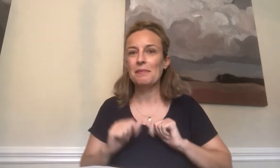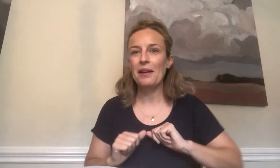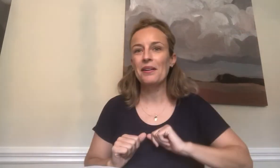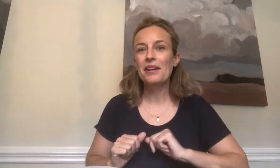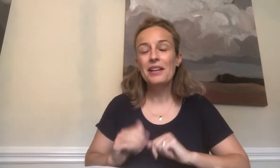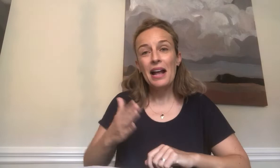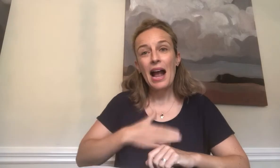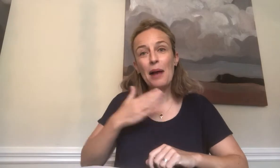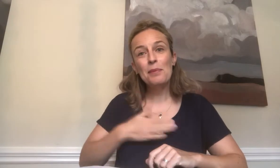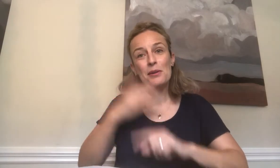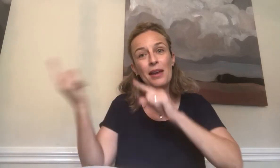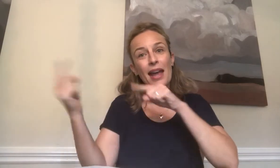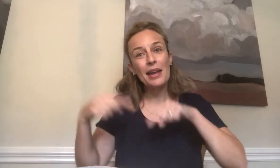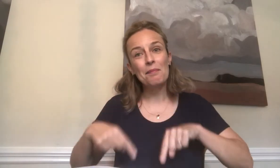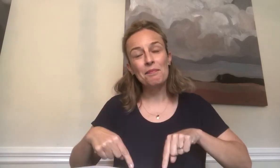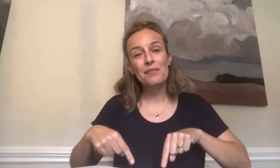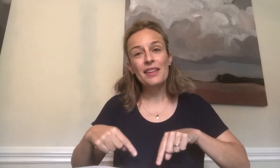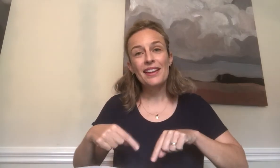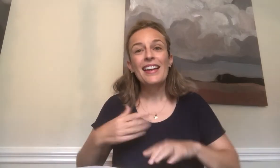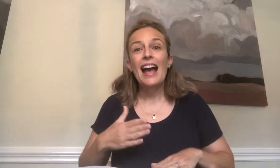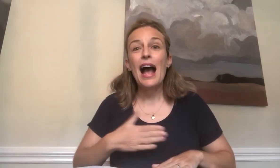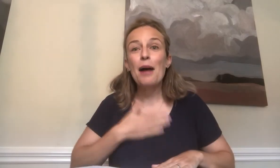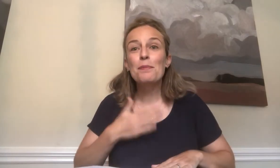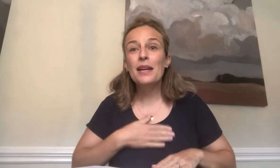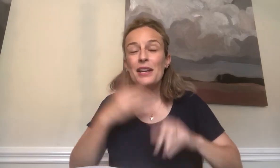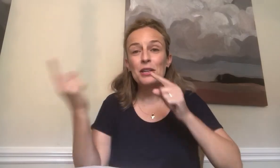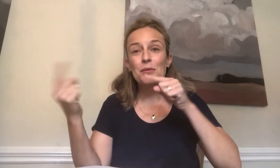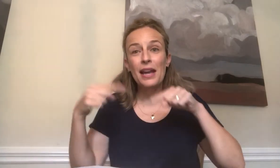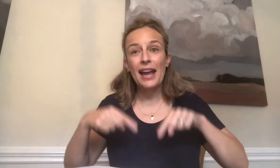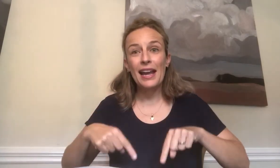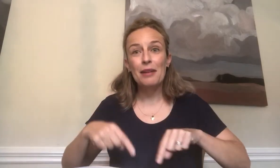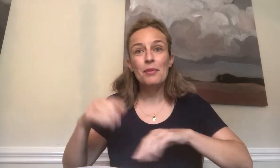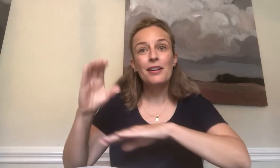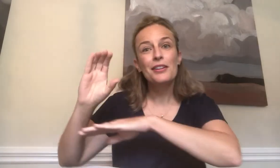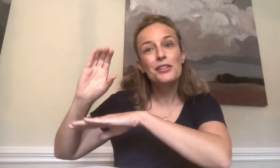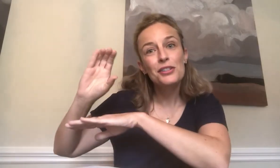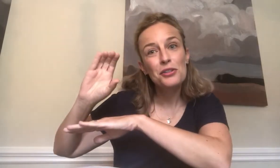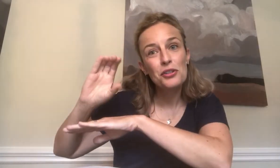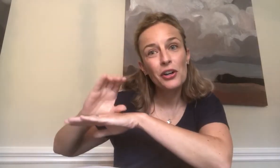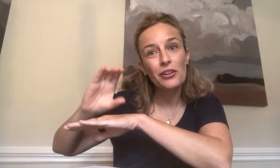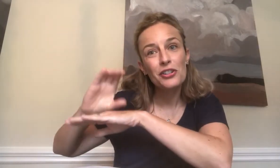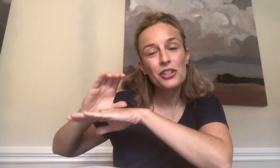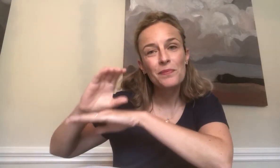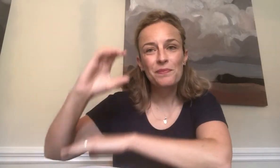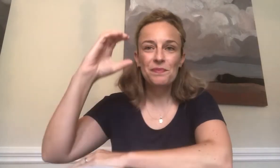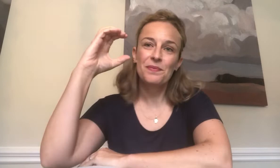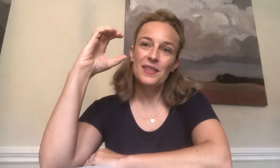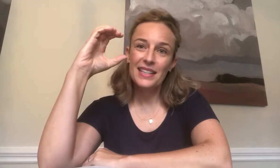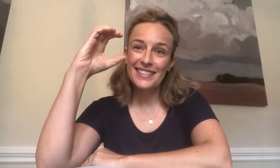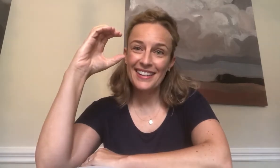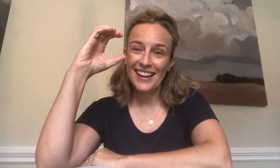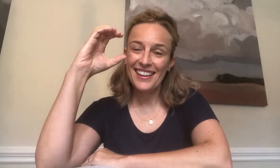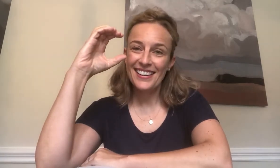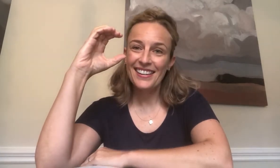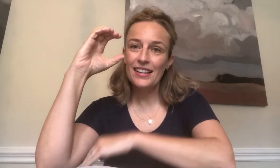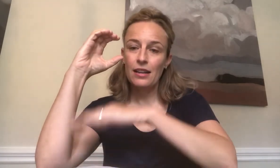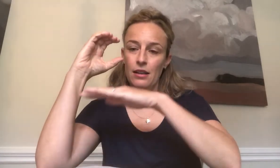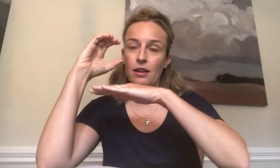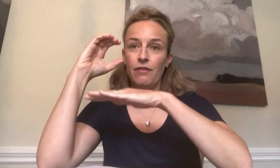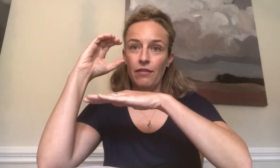matter. Happy you came. Happy you came to church. See, flat